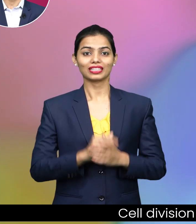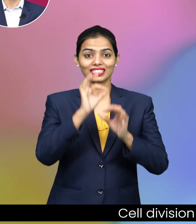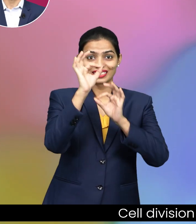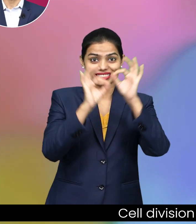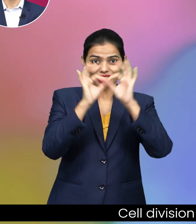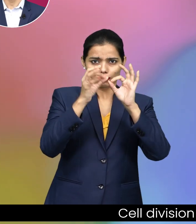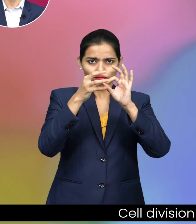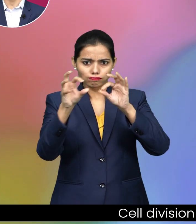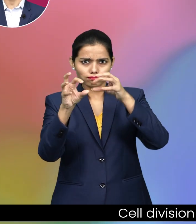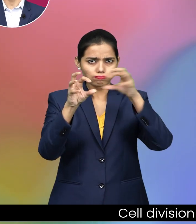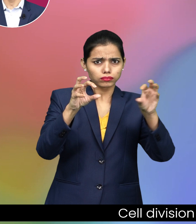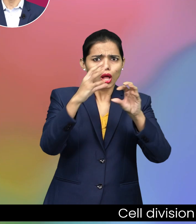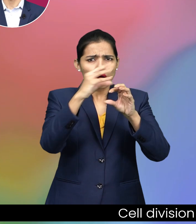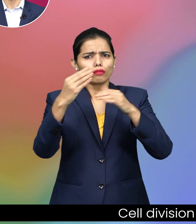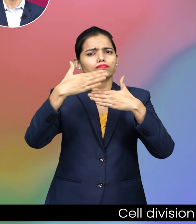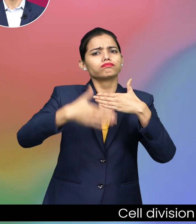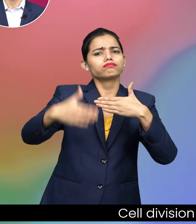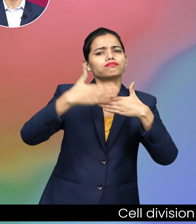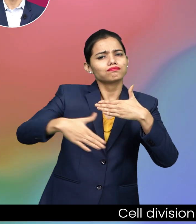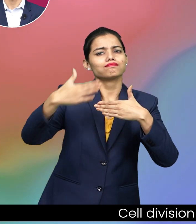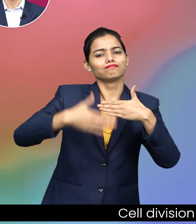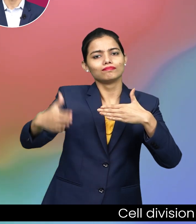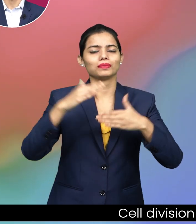Cell division and continuation of life.